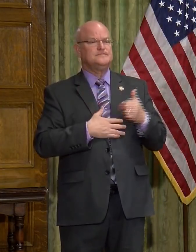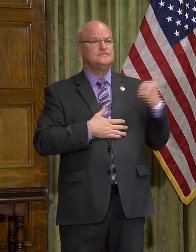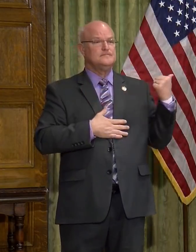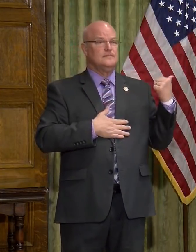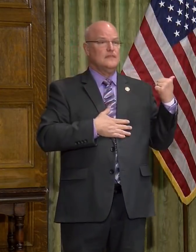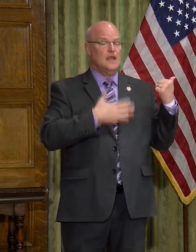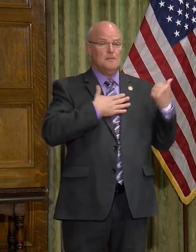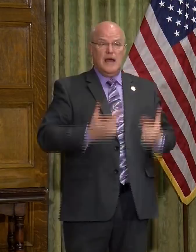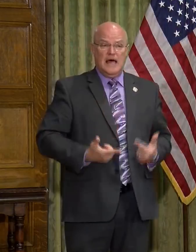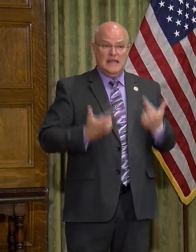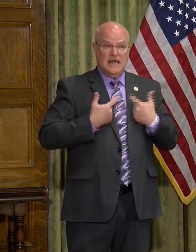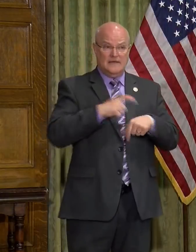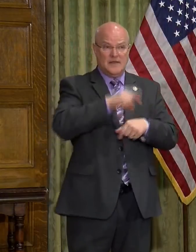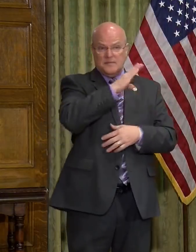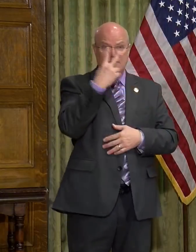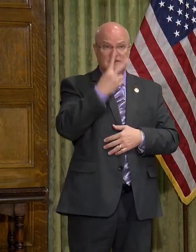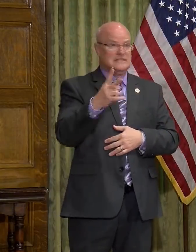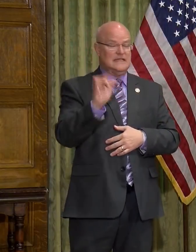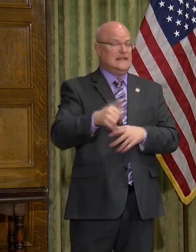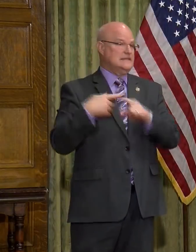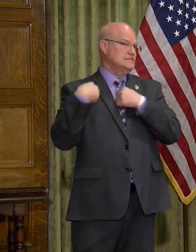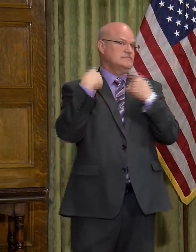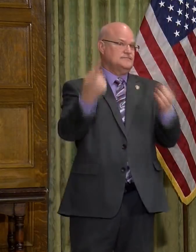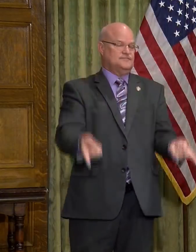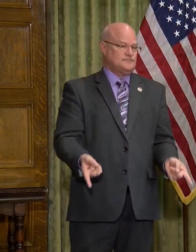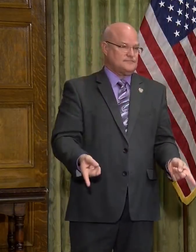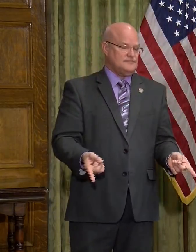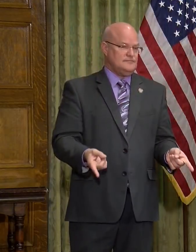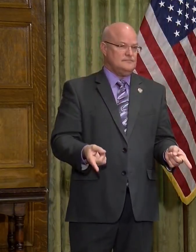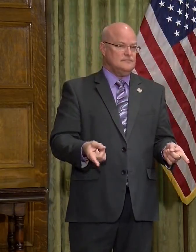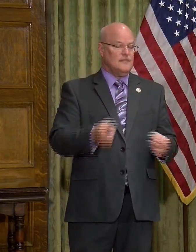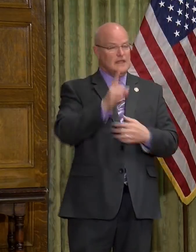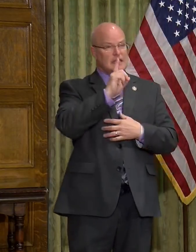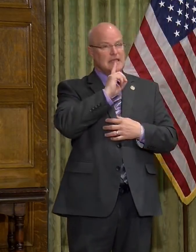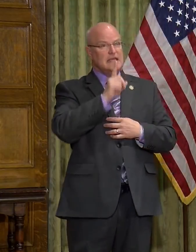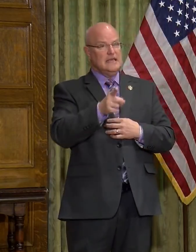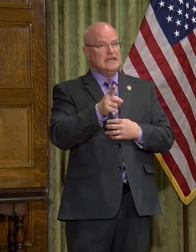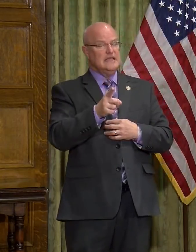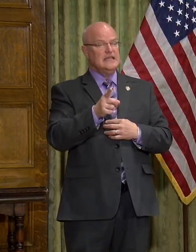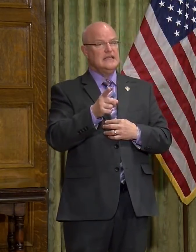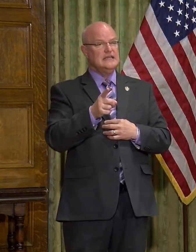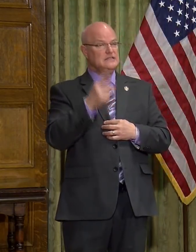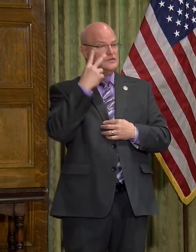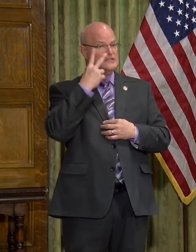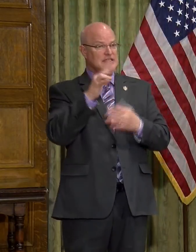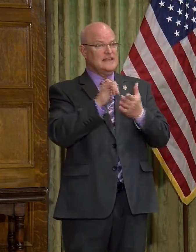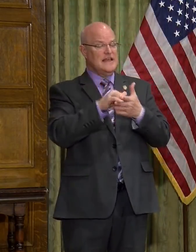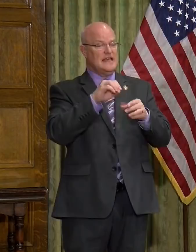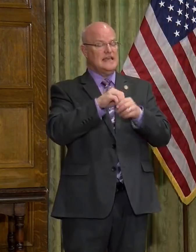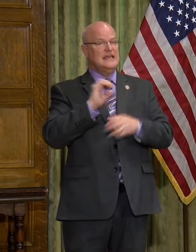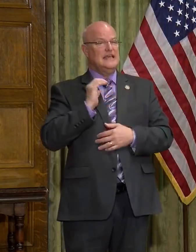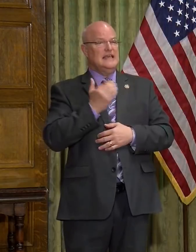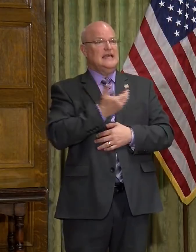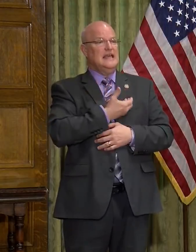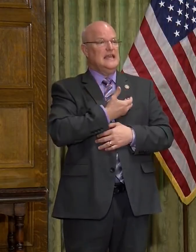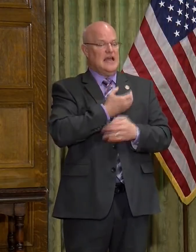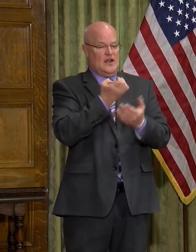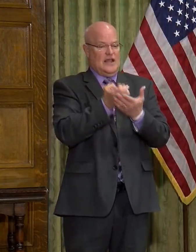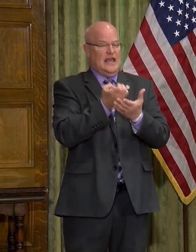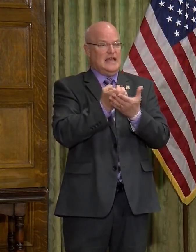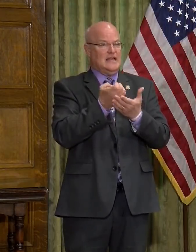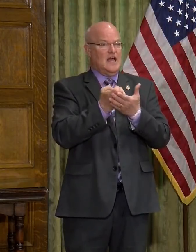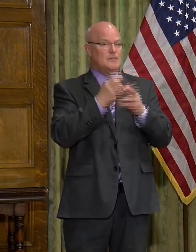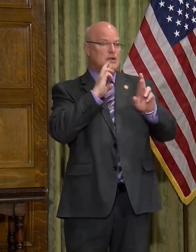lifetime, we've never seen anything like it at all. It is, and you can see that in our